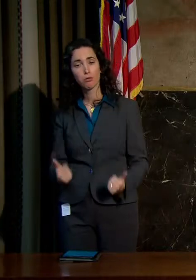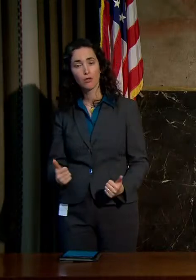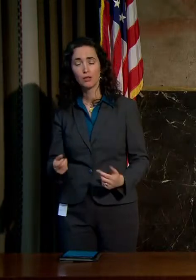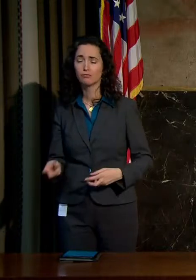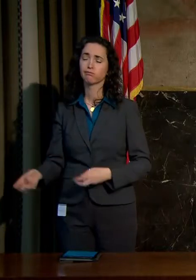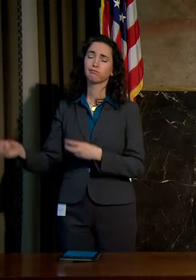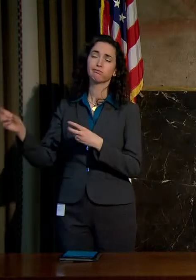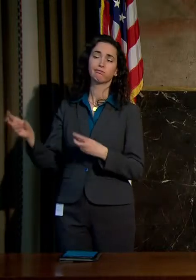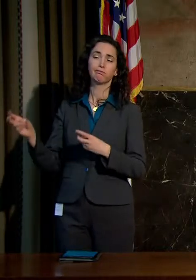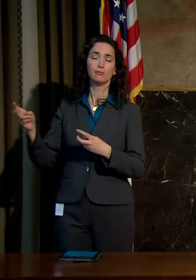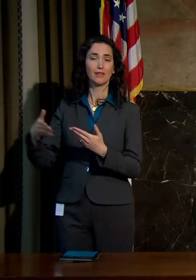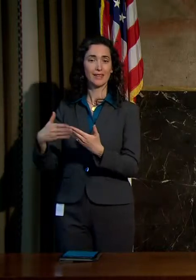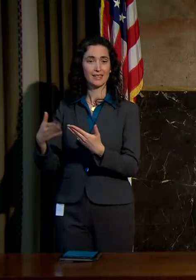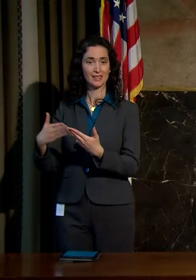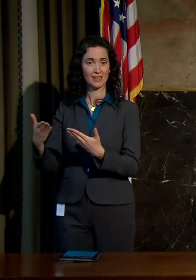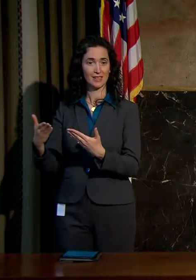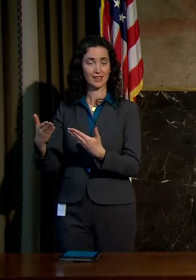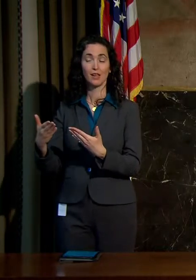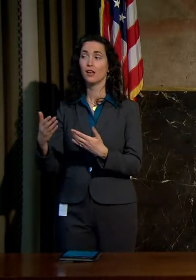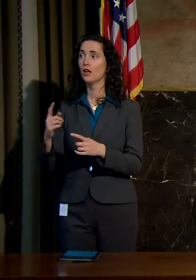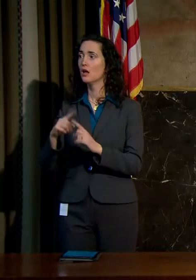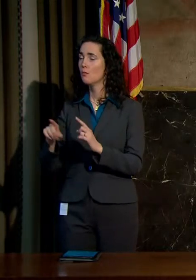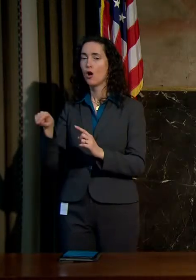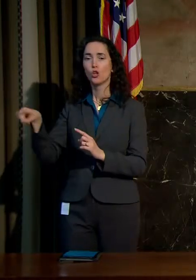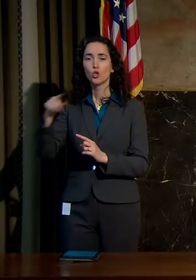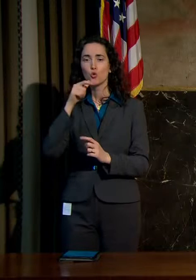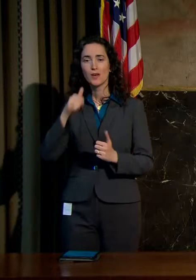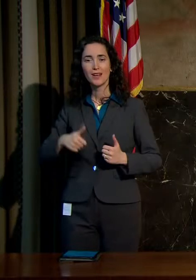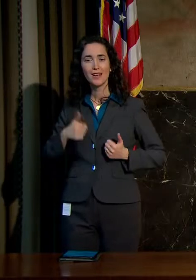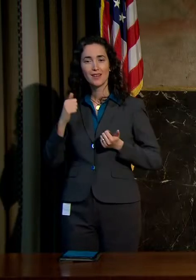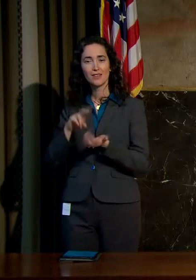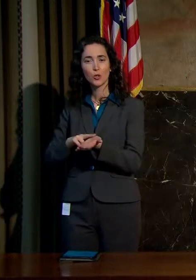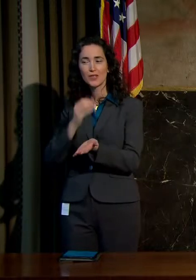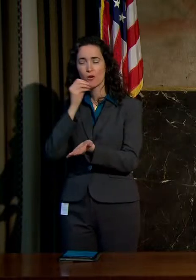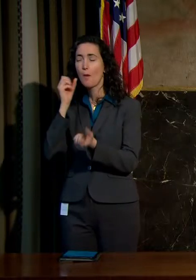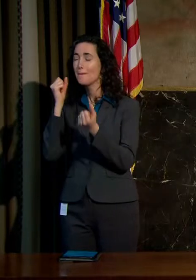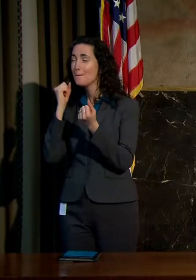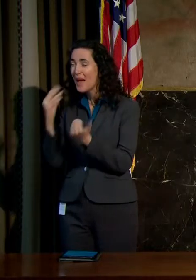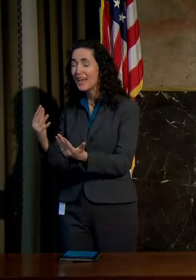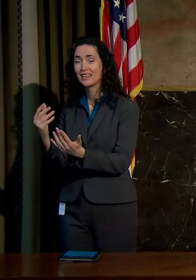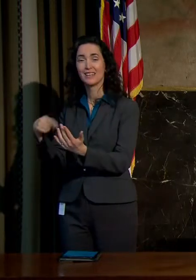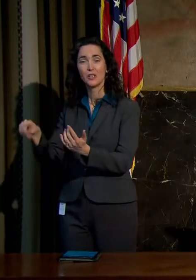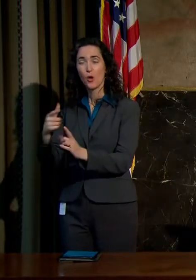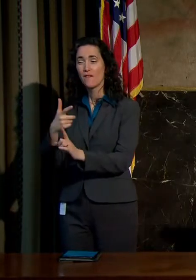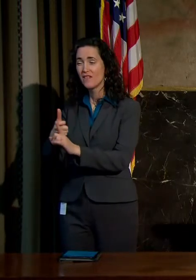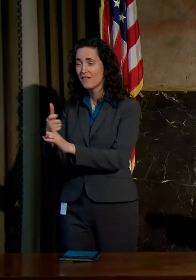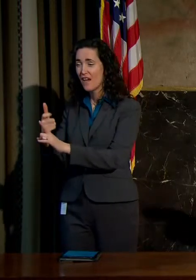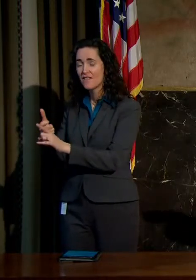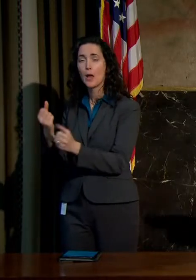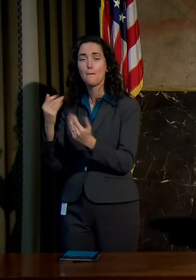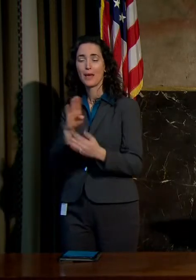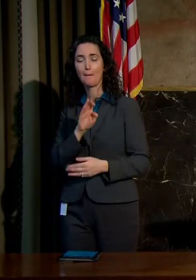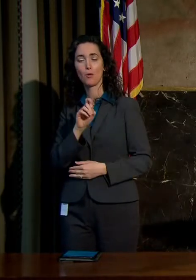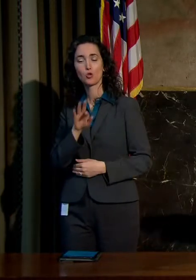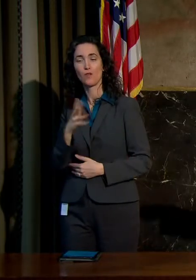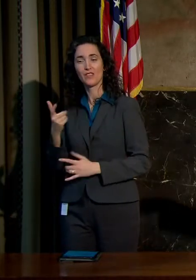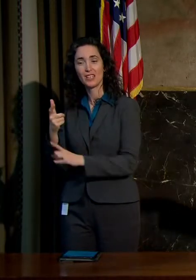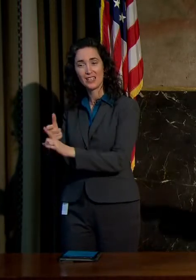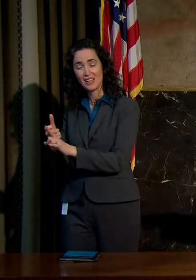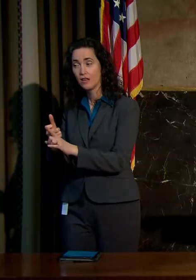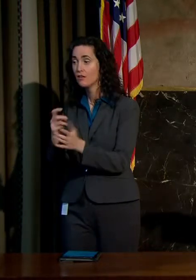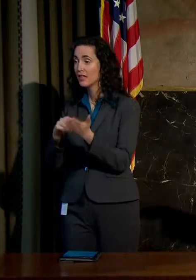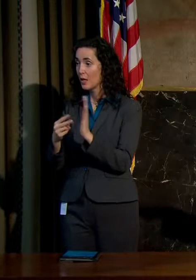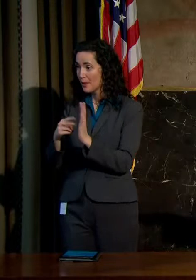But because we have such a high number of those residents who are fully vaccinated and boosted, you haven't seen the number of